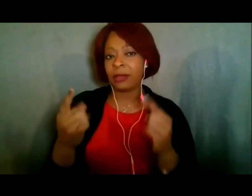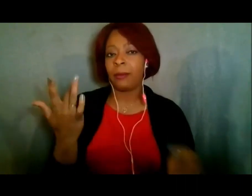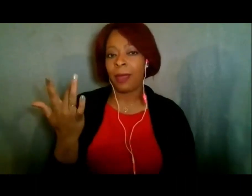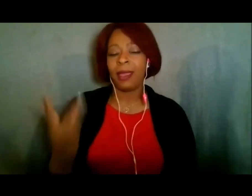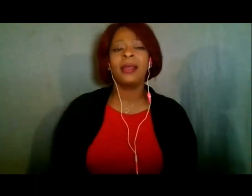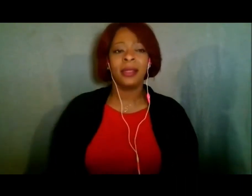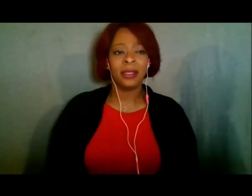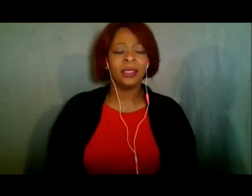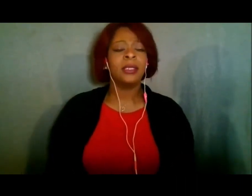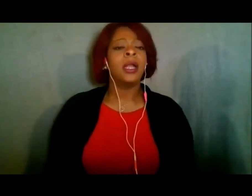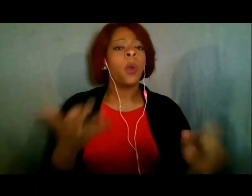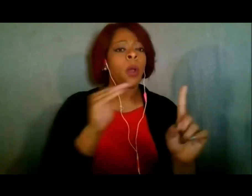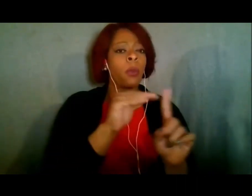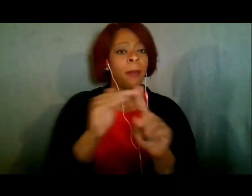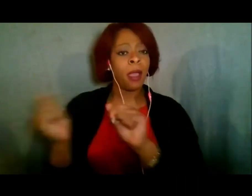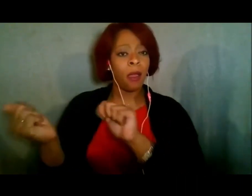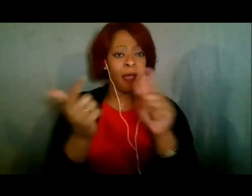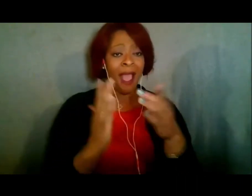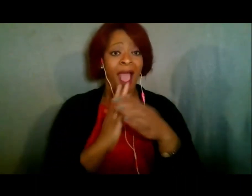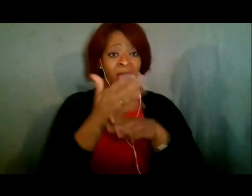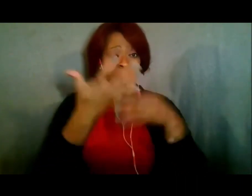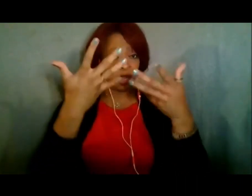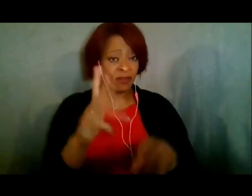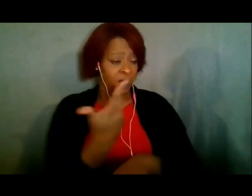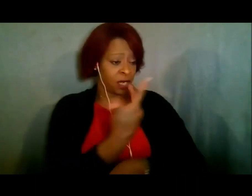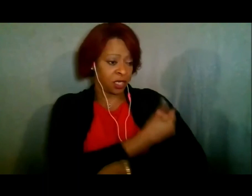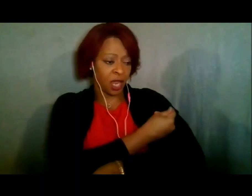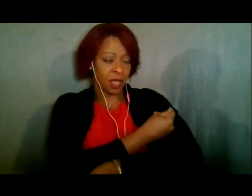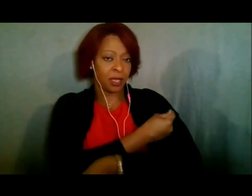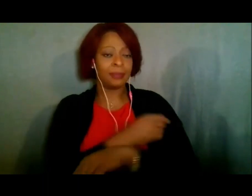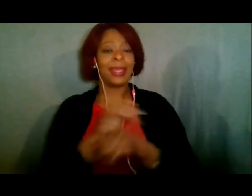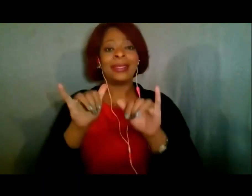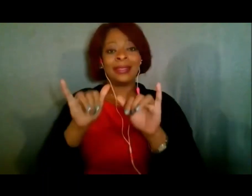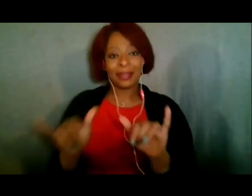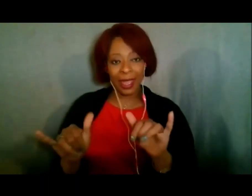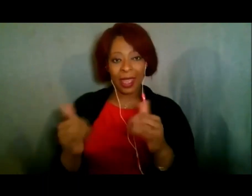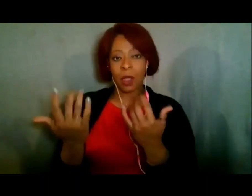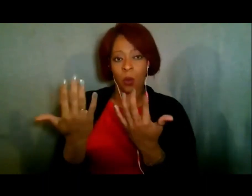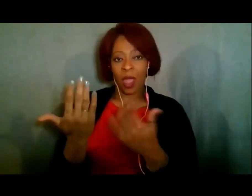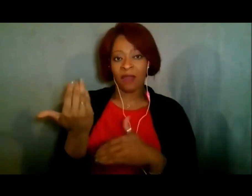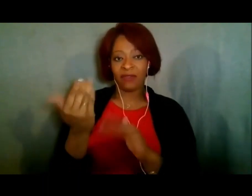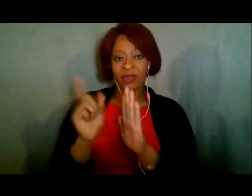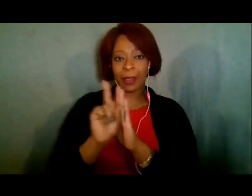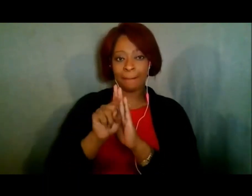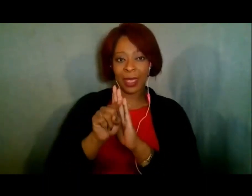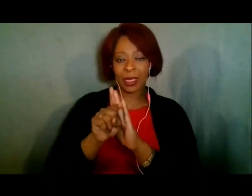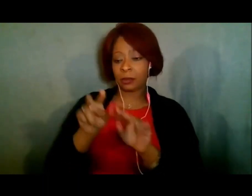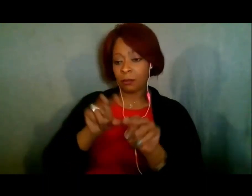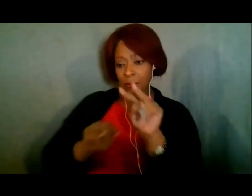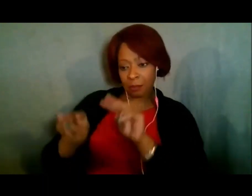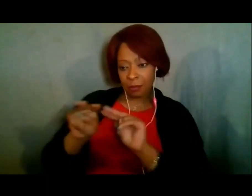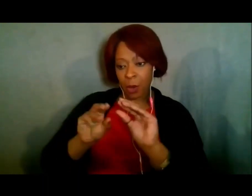So we'd just like to remind everyone, after your shot, please sit still and wait for 15 minutes.